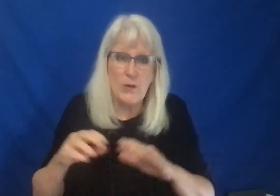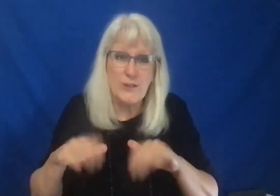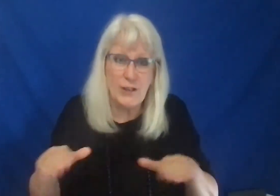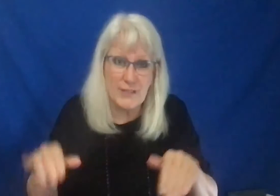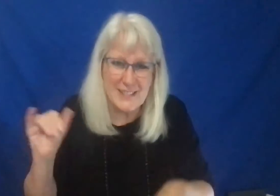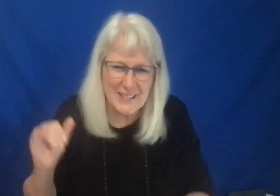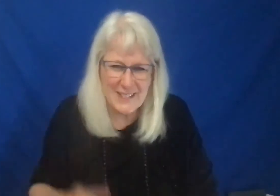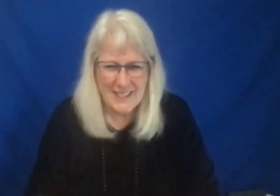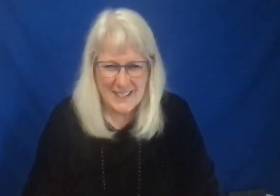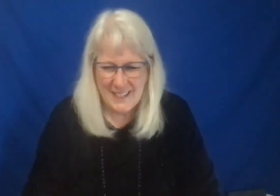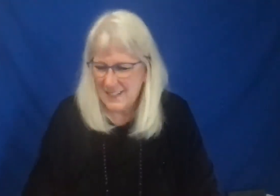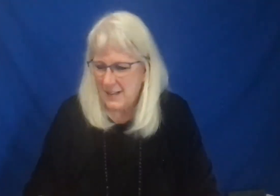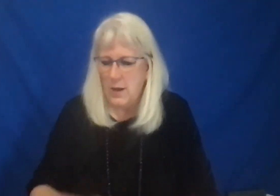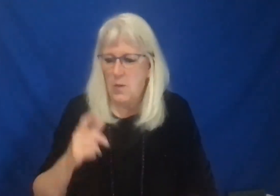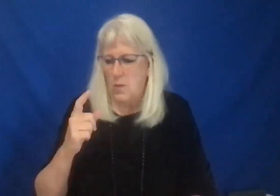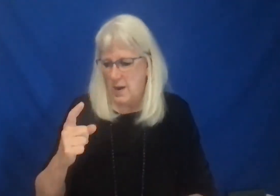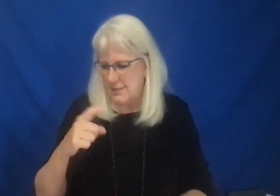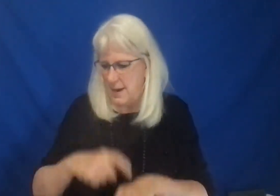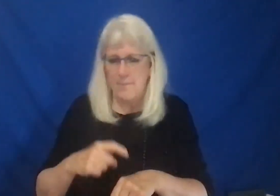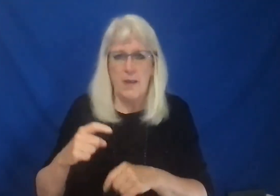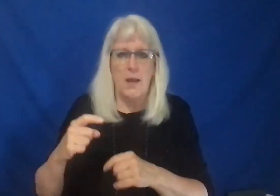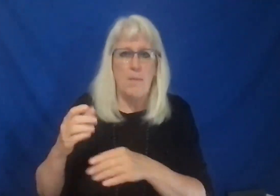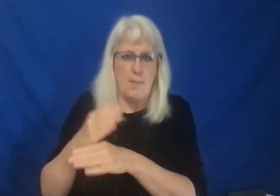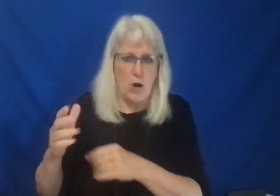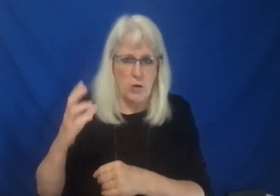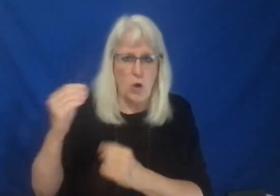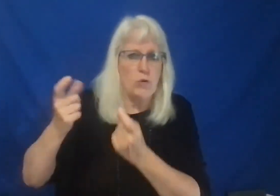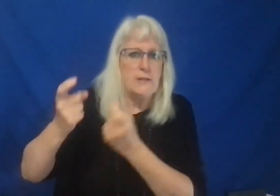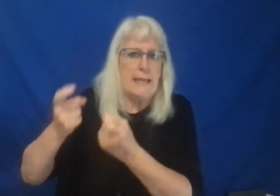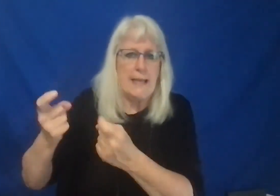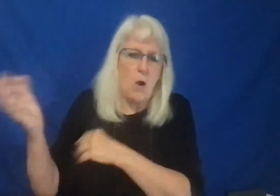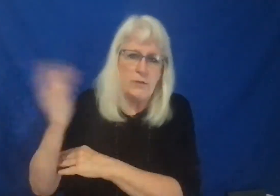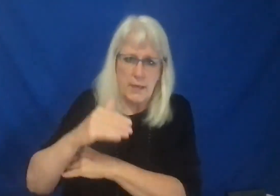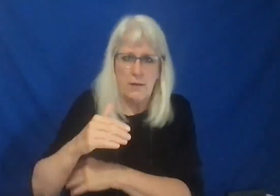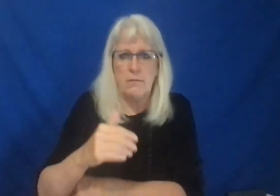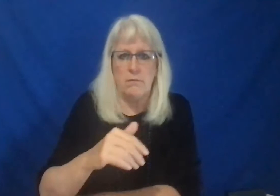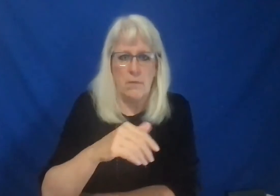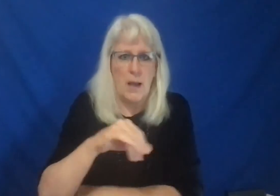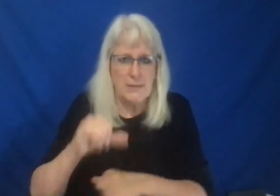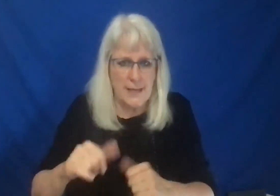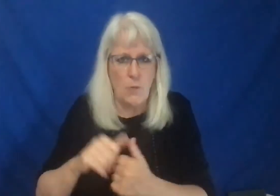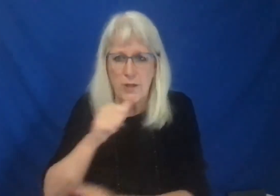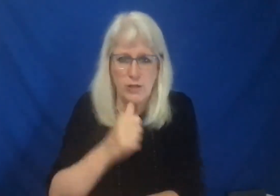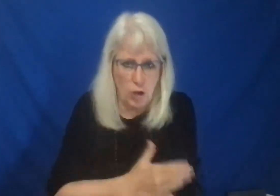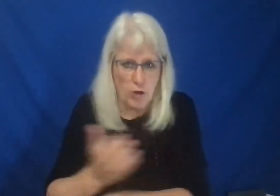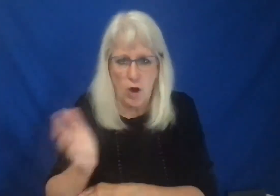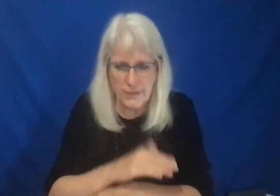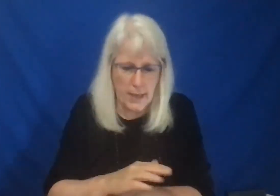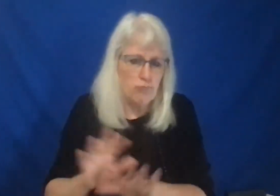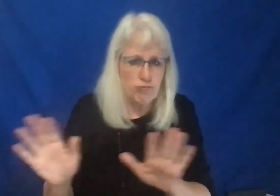my partner was going to go on a ski tour for the day, and I was going to be with his daughter for the day. And then all of a sudden he came back